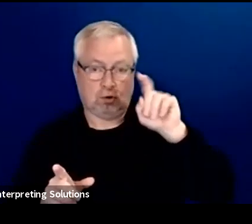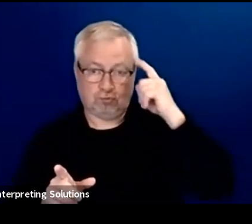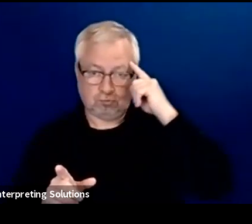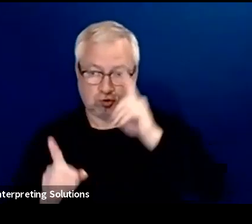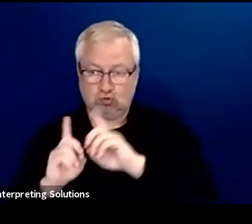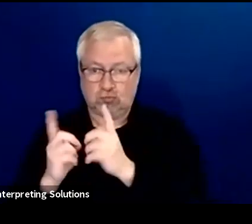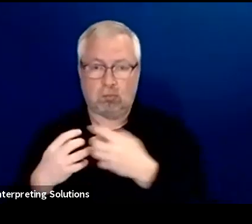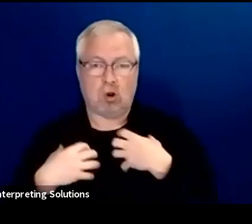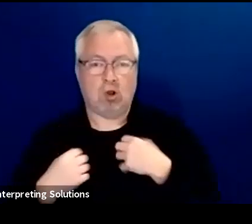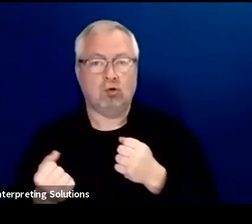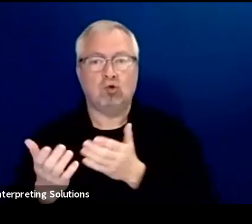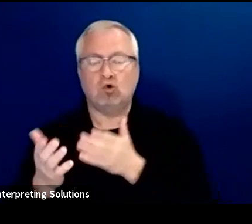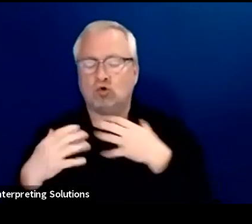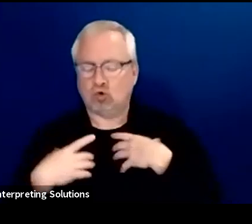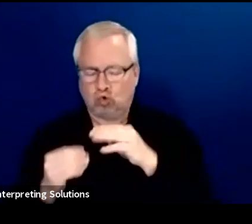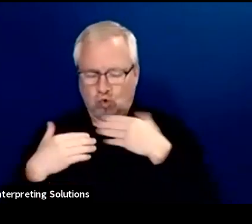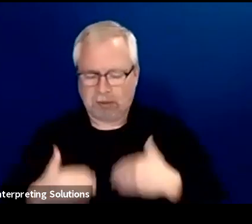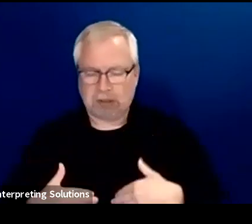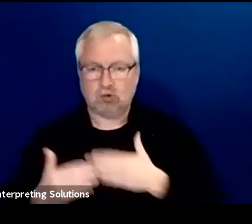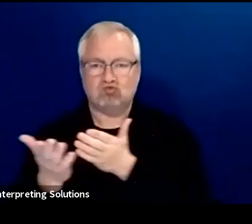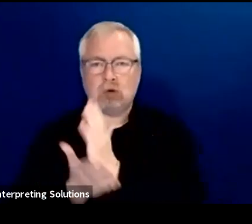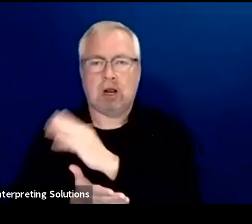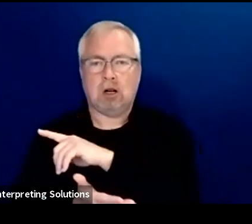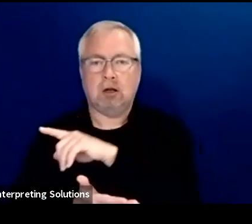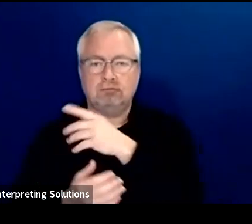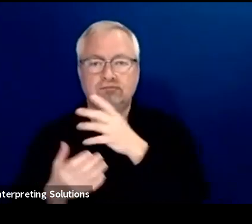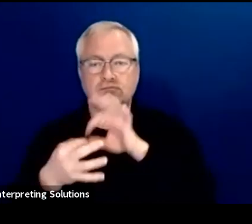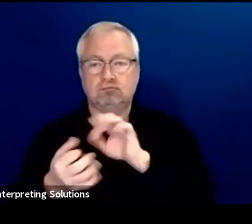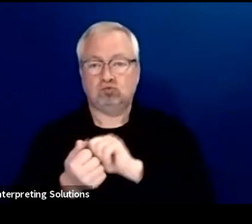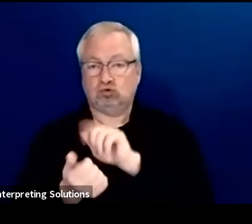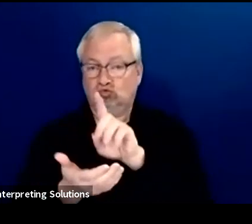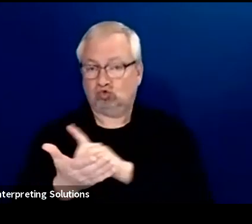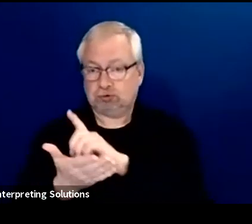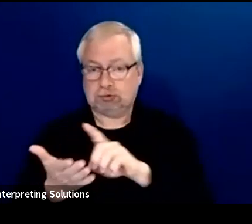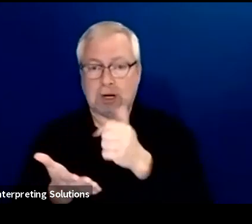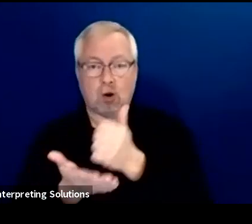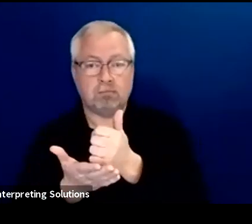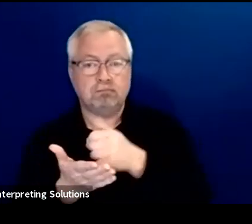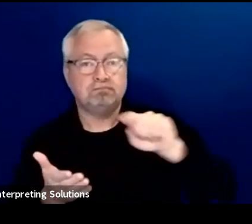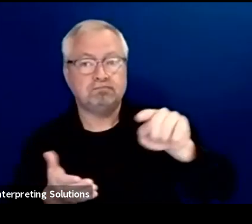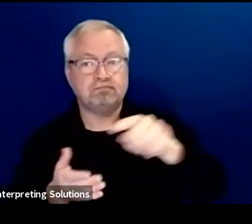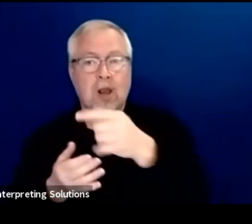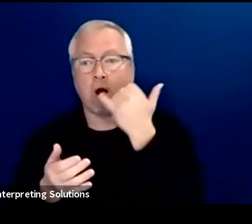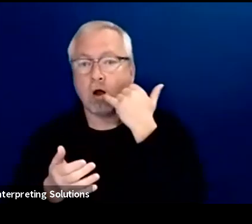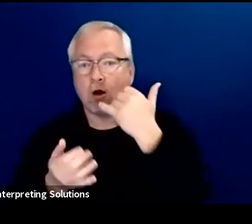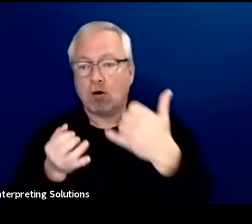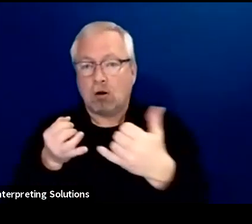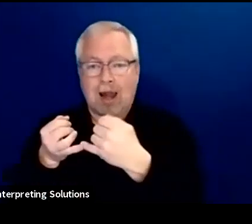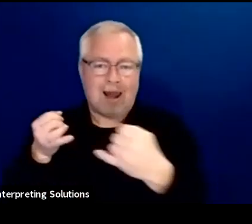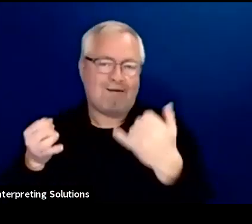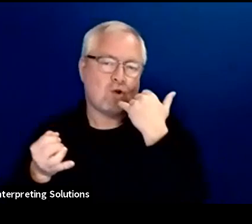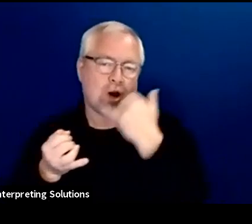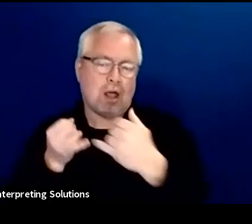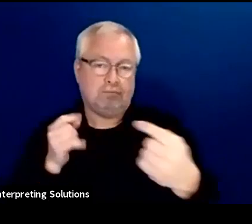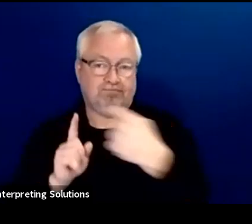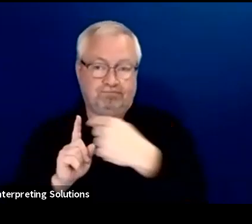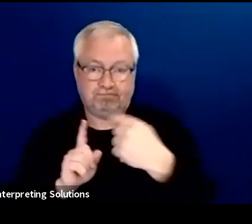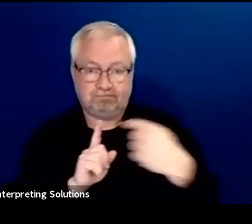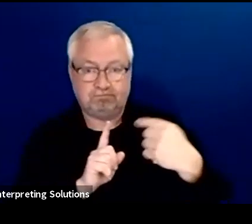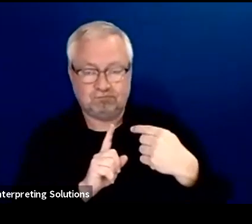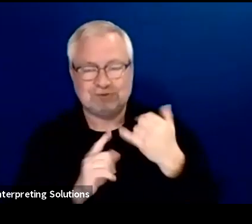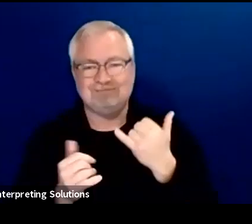a discrimination helpline, and this is a helpline for folks to address. It's unfortunate this is happening, but it still